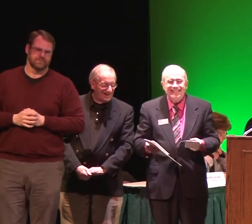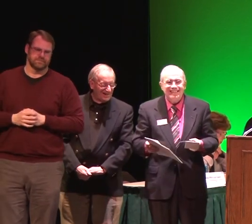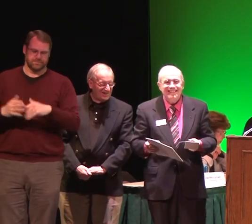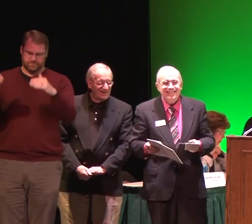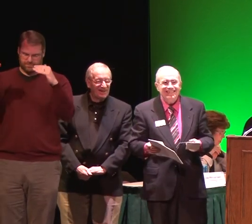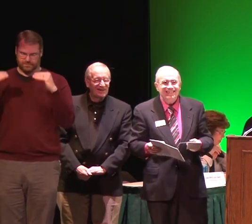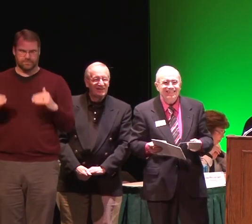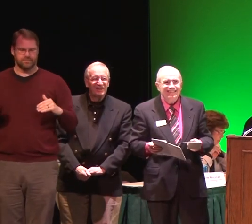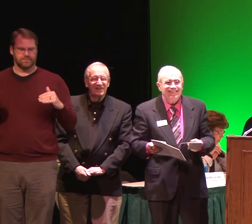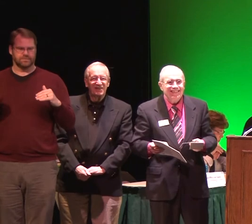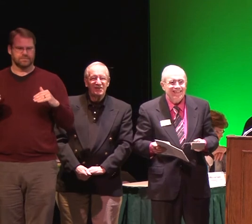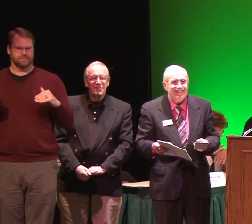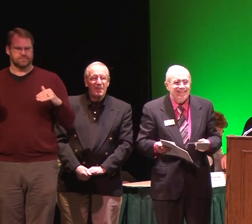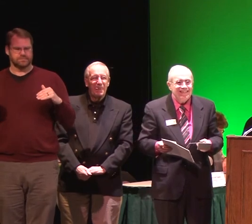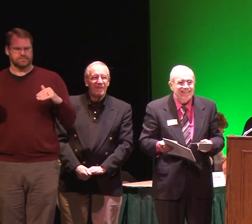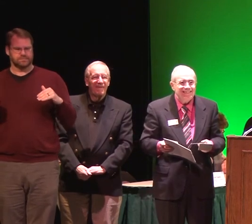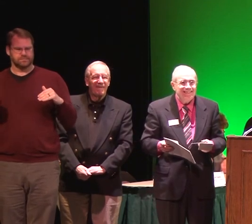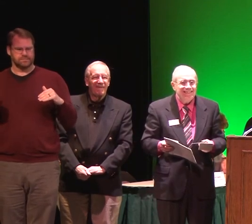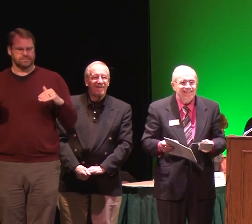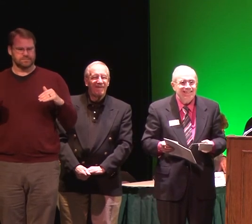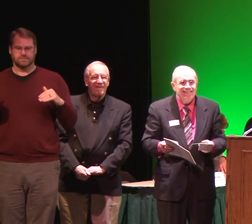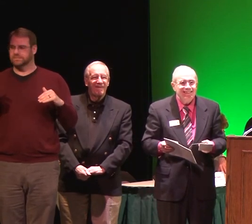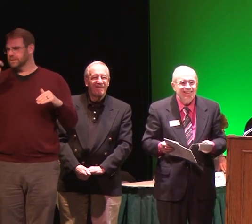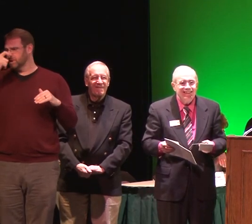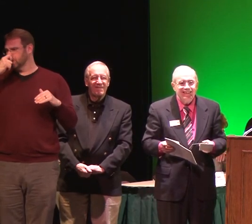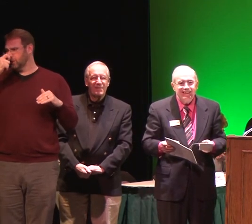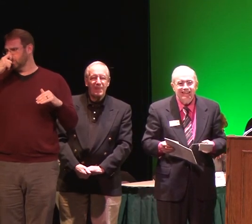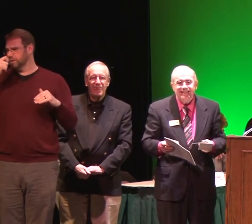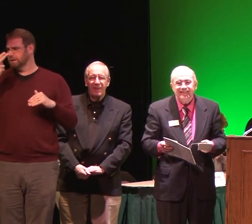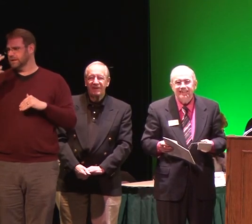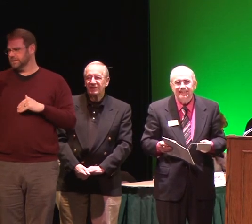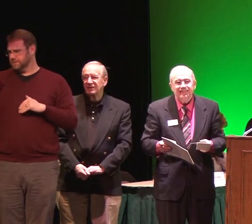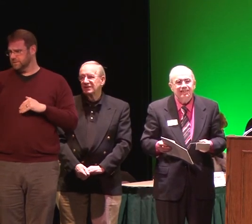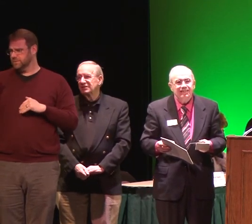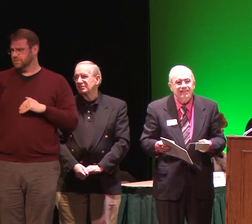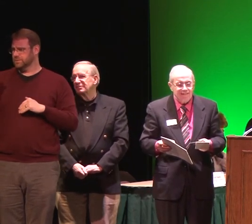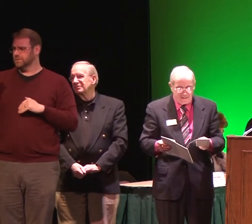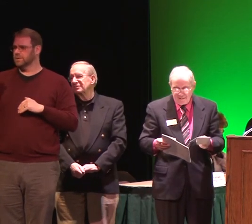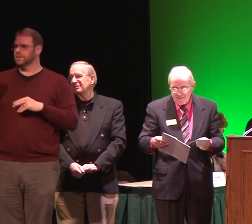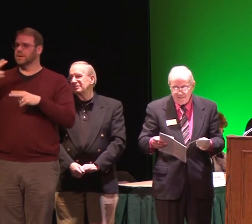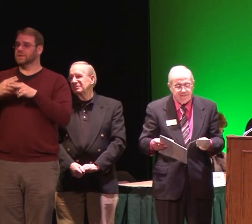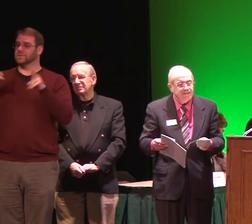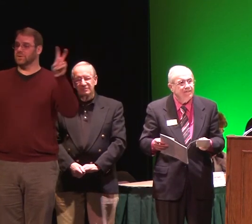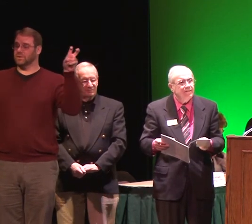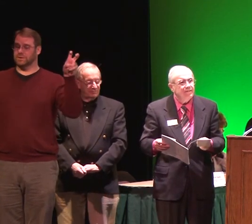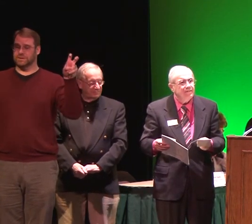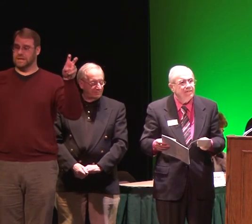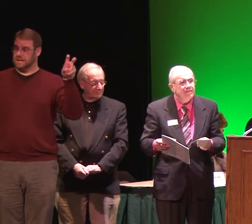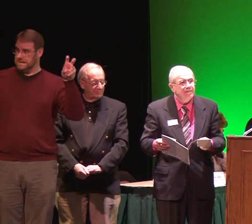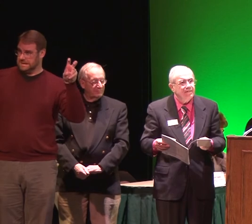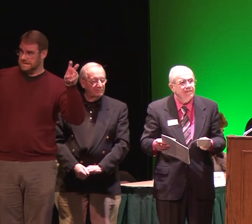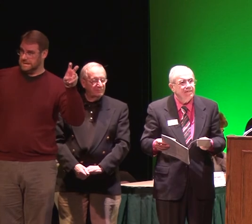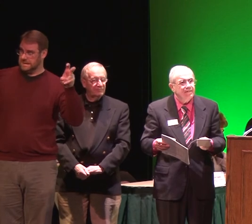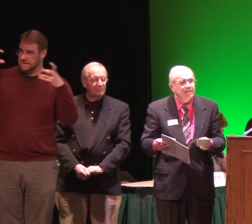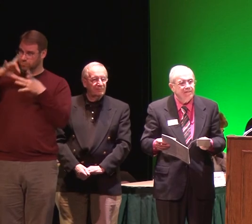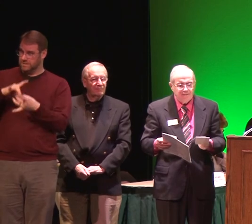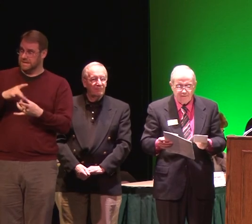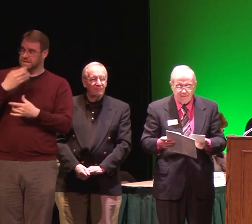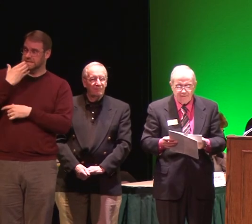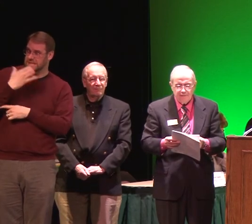Our next first place winner is from Taunton High School, the project Light to Heat Ratios on a Solar